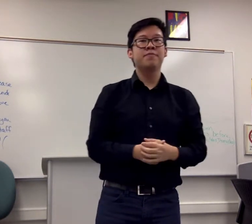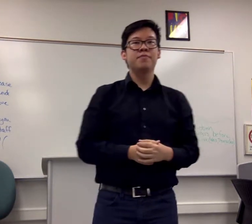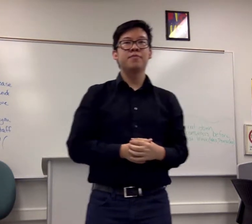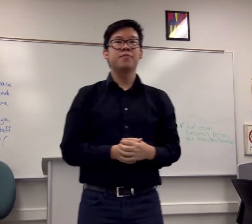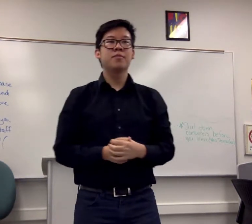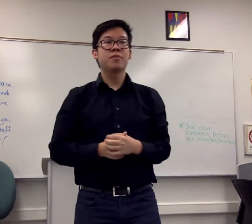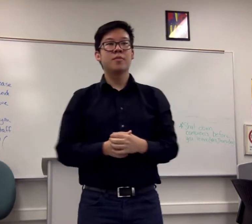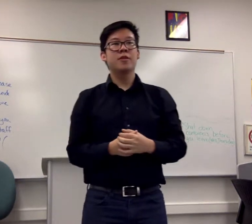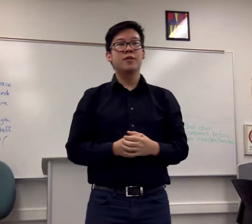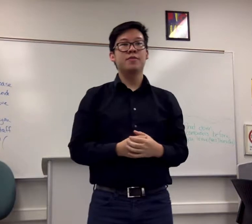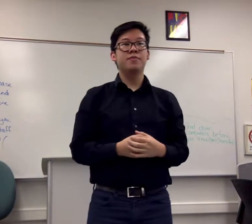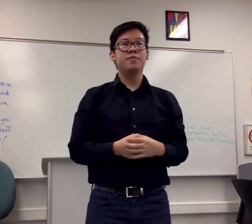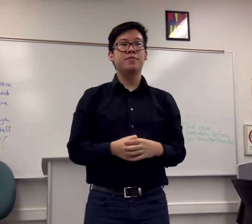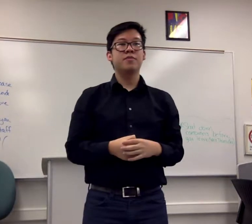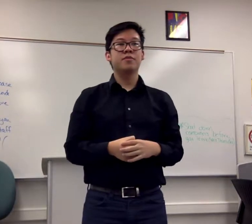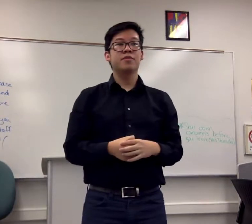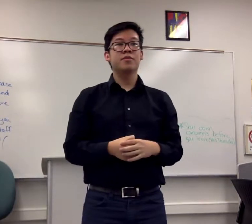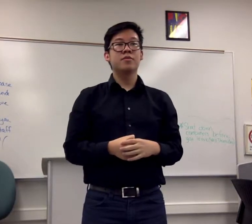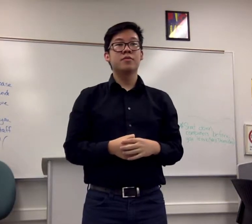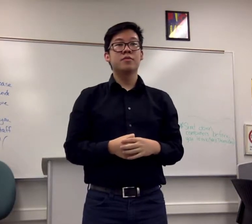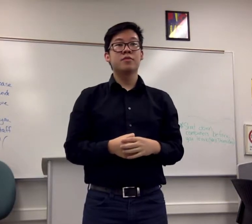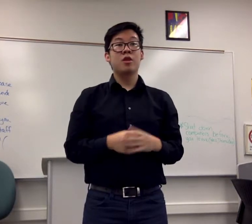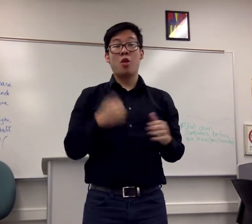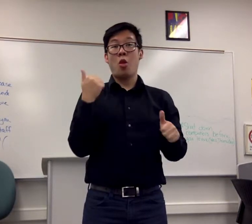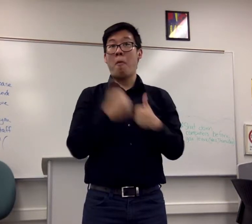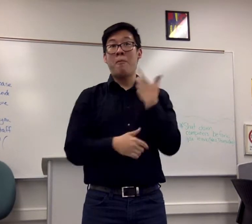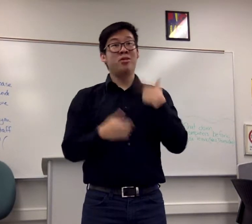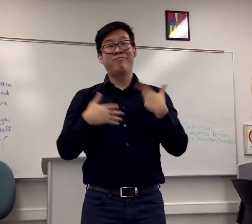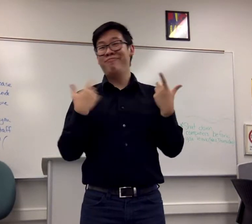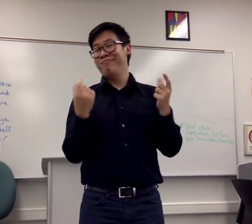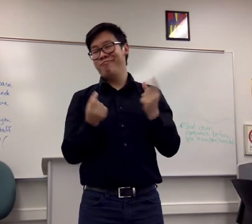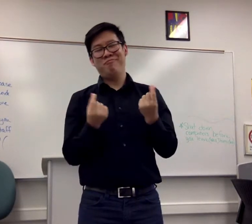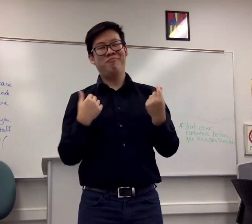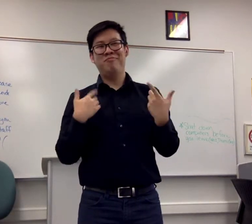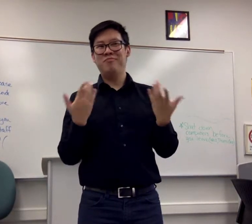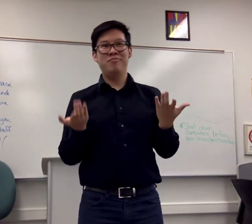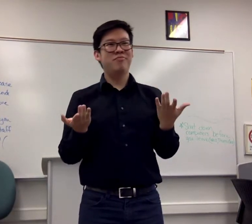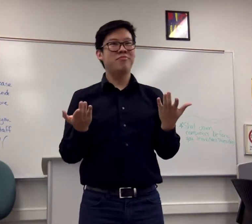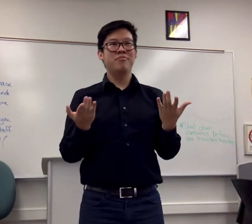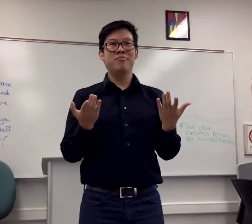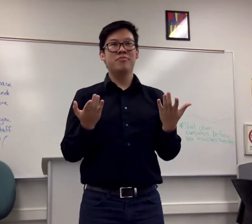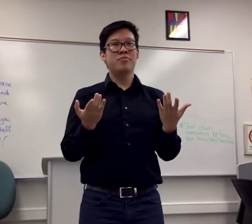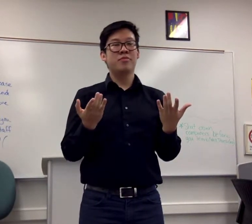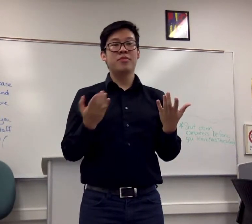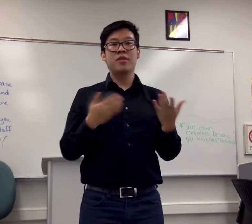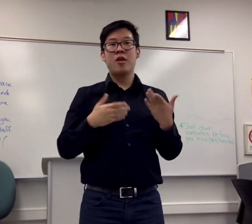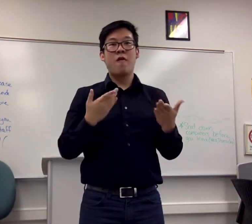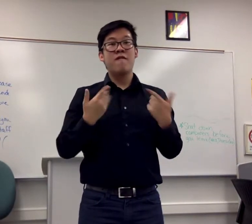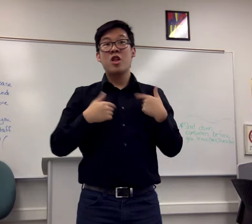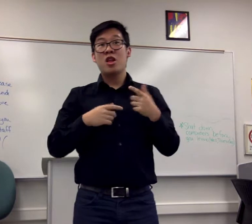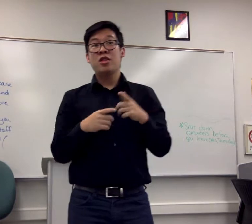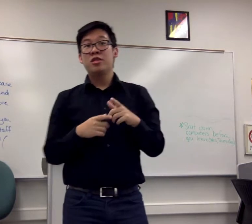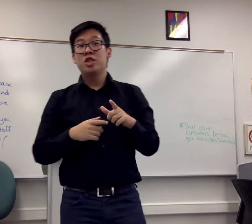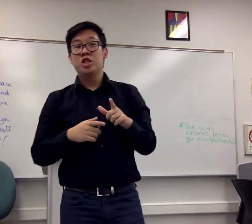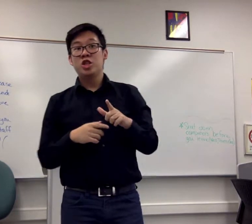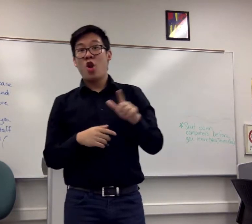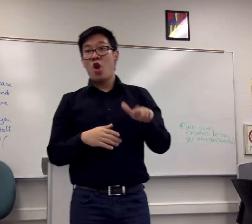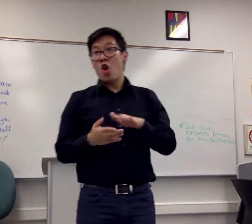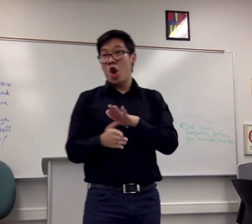so the most you can do is just go to the head of maybe the location of where they're at and say, hey.